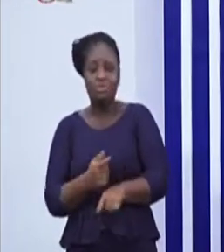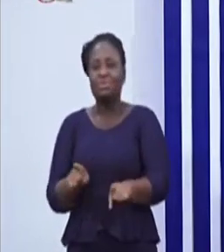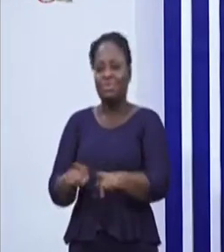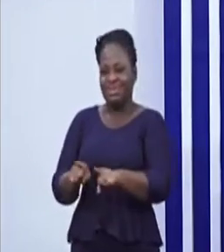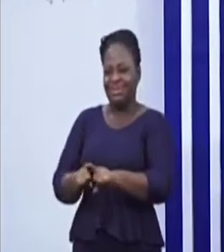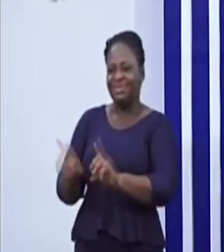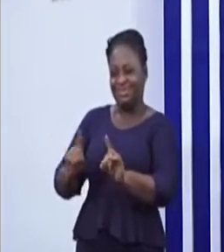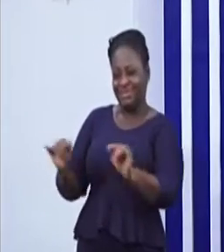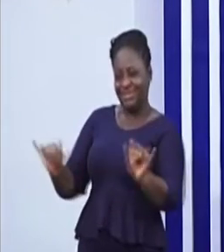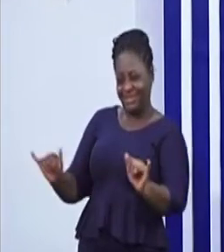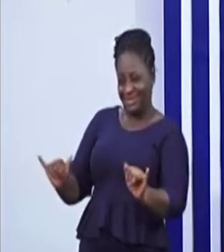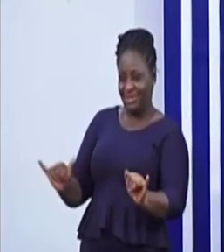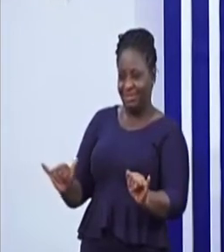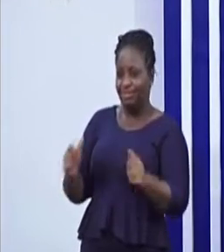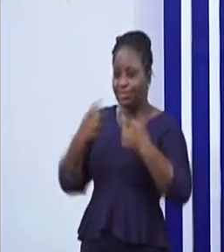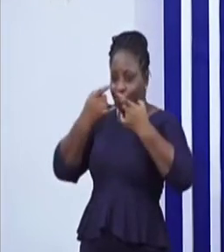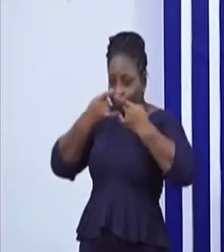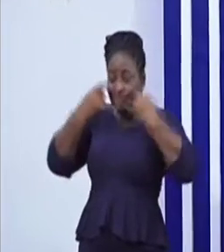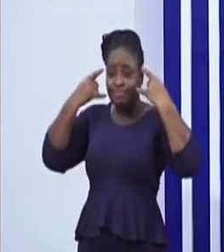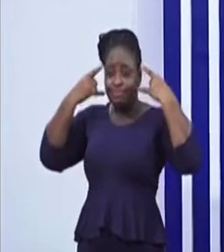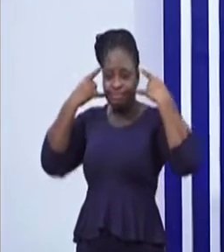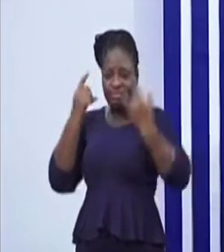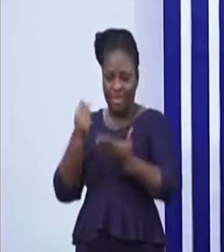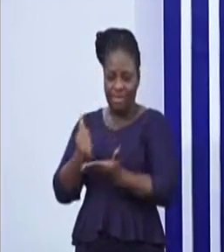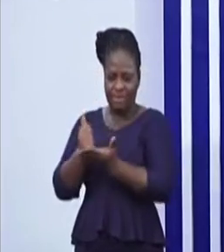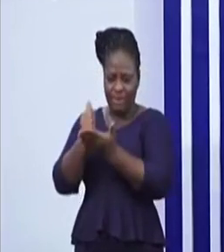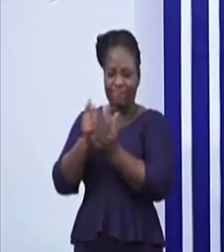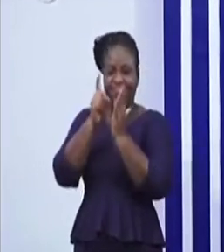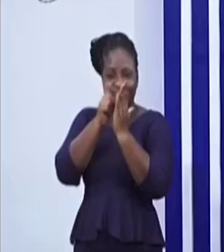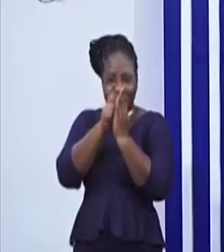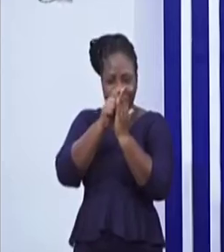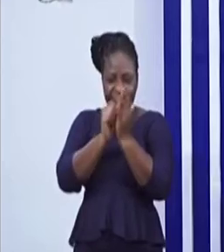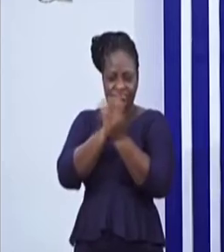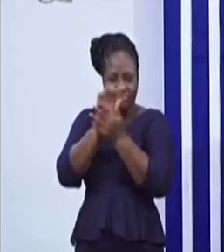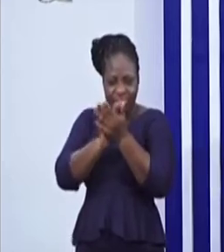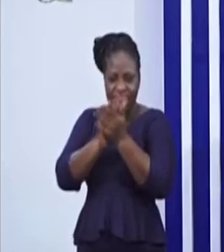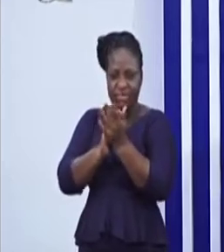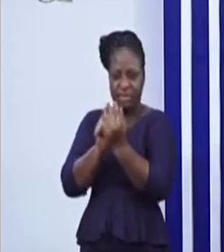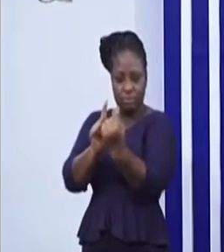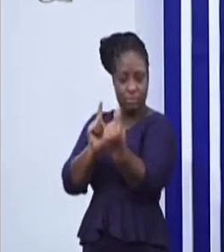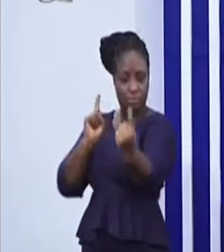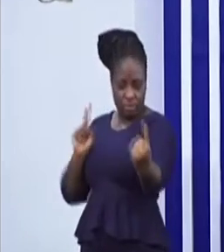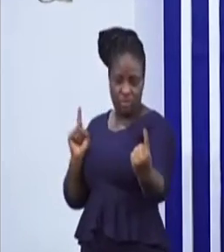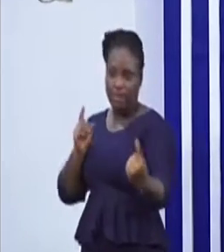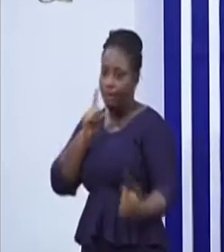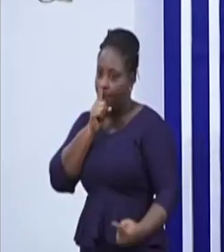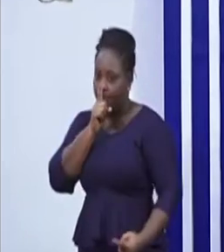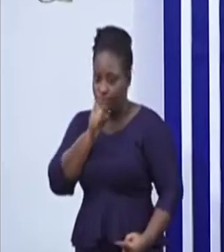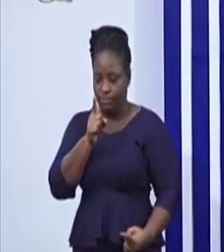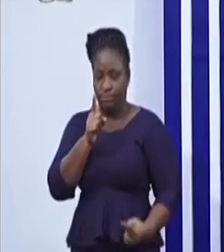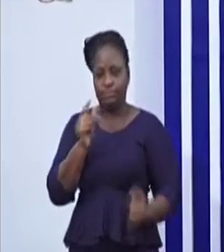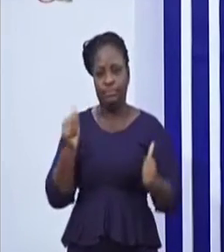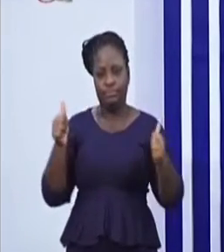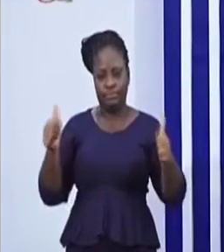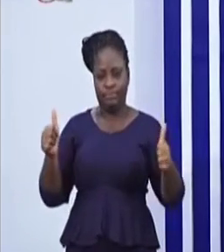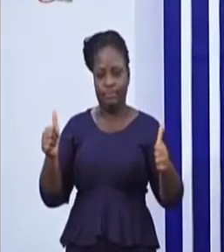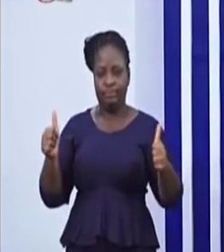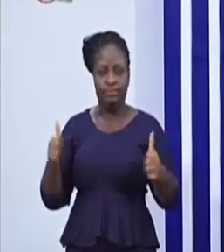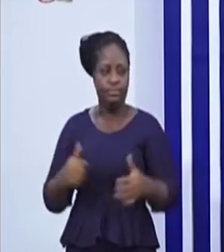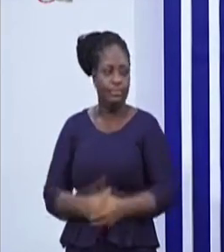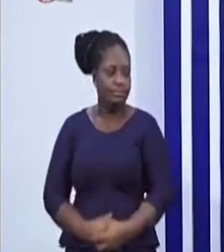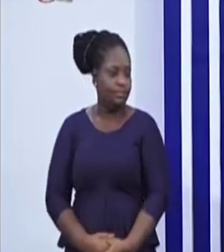do the same, to wear the face masks, to sanitize your hands, to maintain the social protocols of social distancing. Thank you so much.